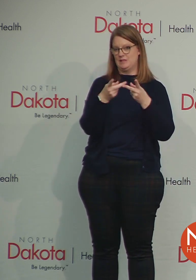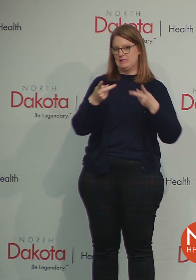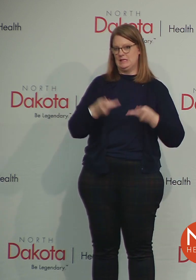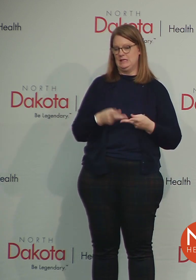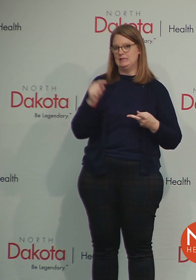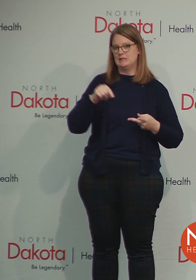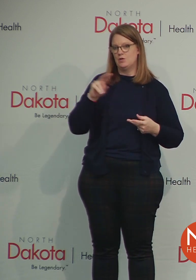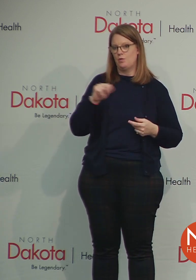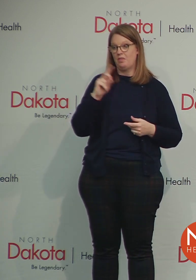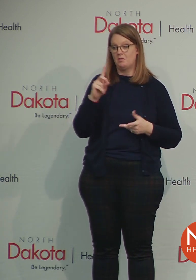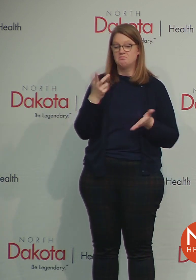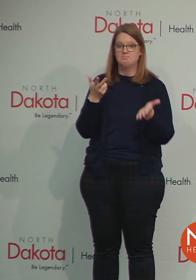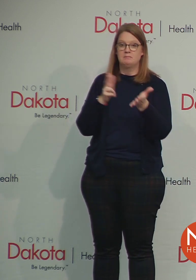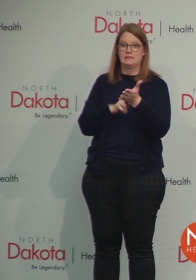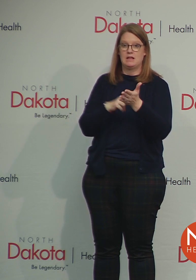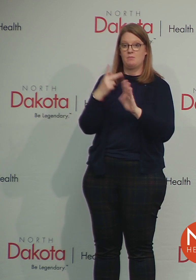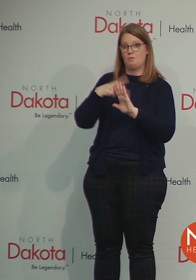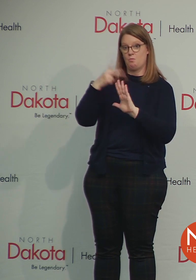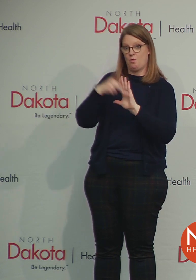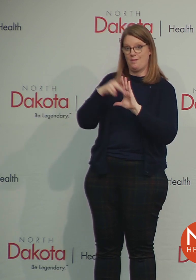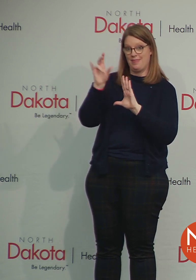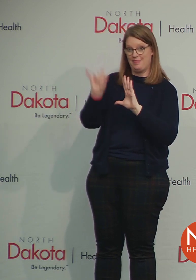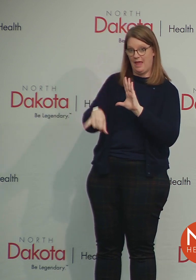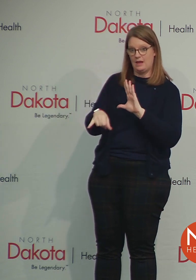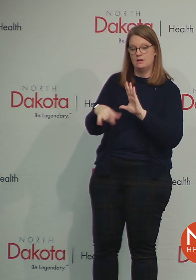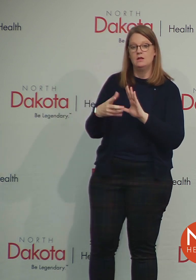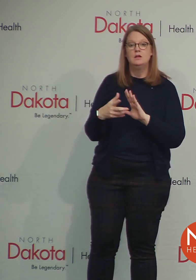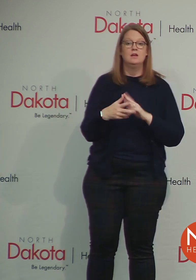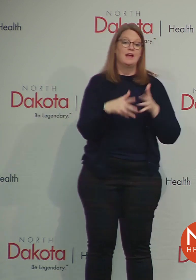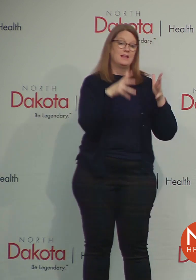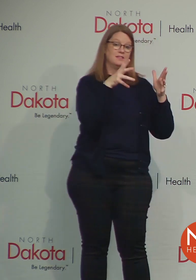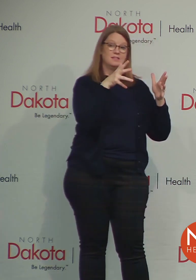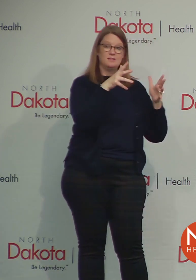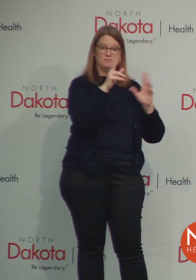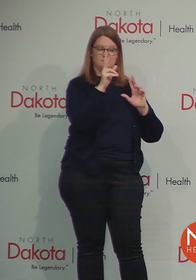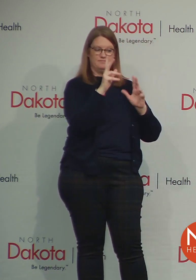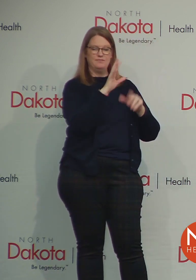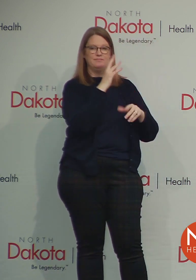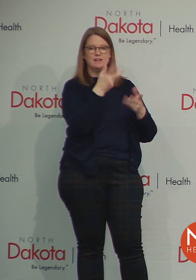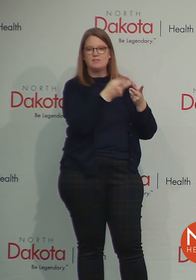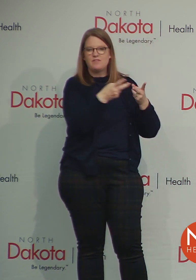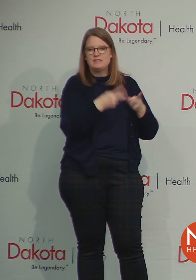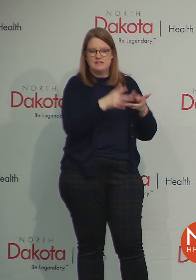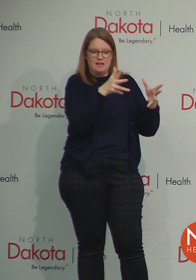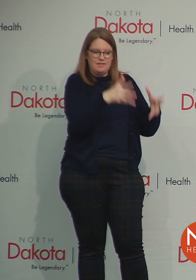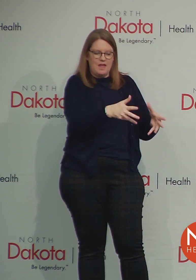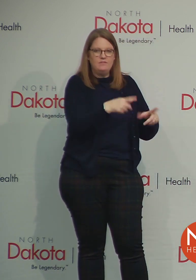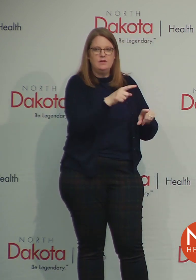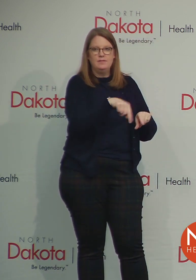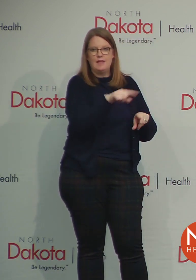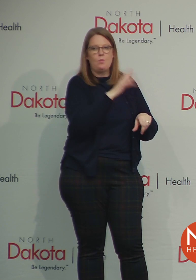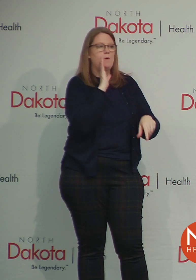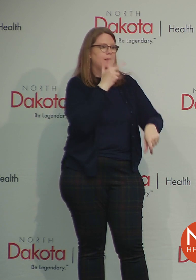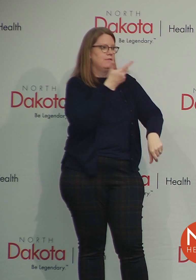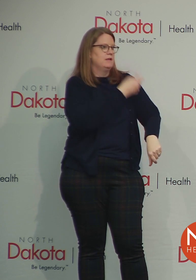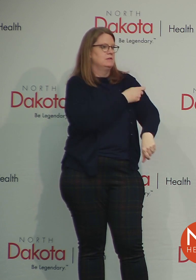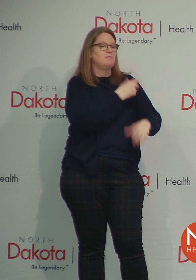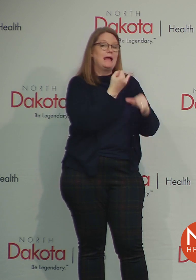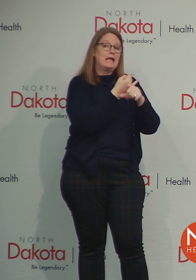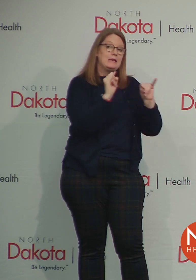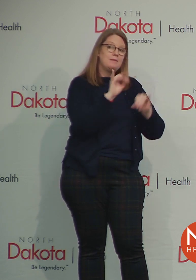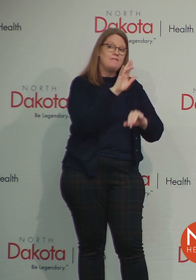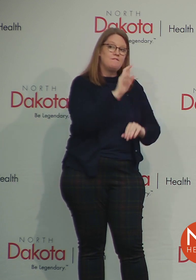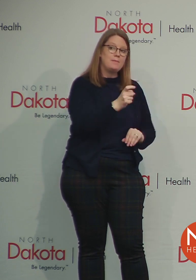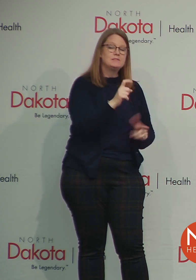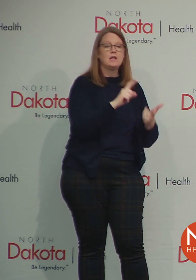in North Dakota sign up for that program, and the remaining facilities will be vaccinated by an independent